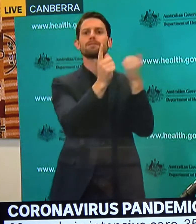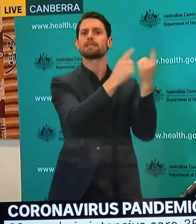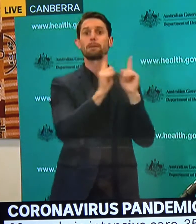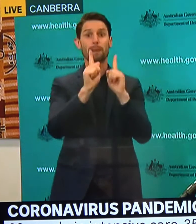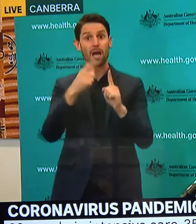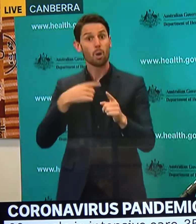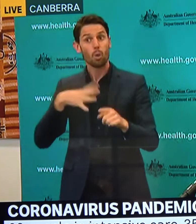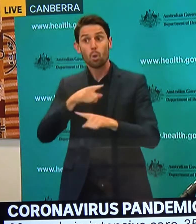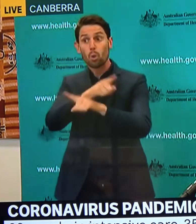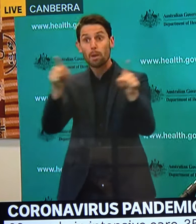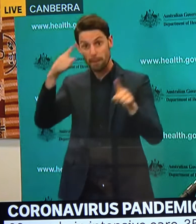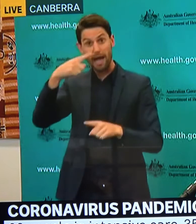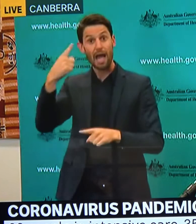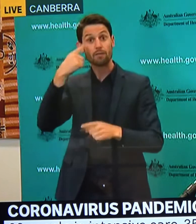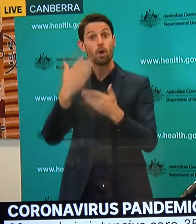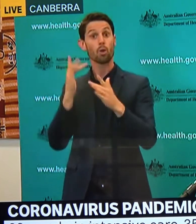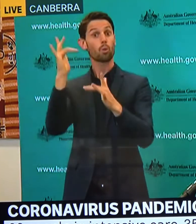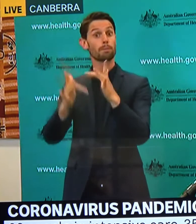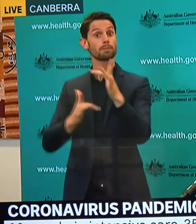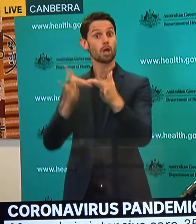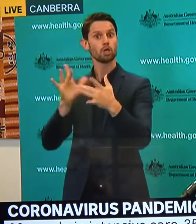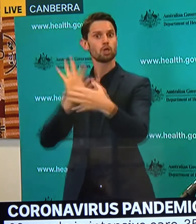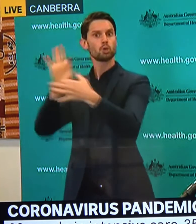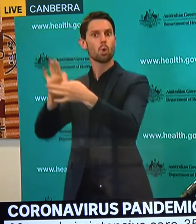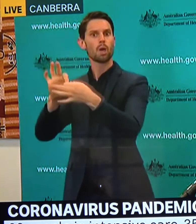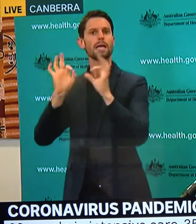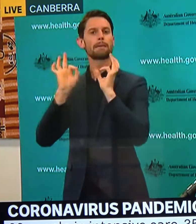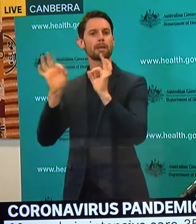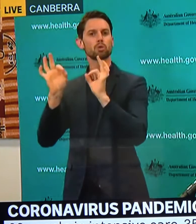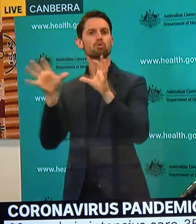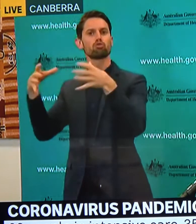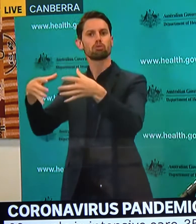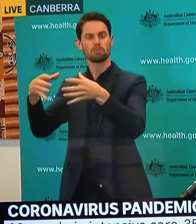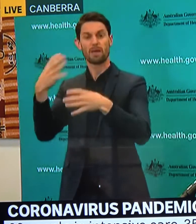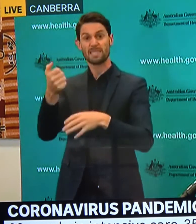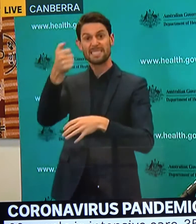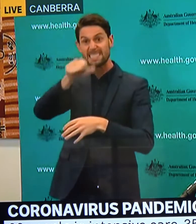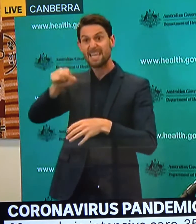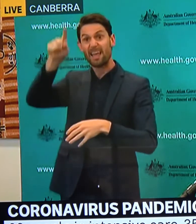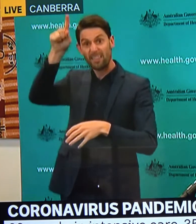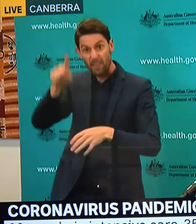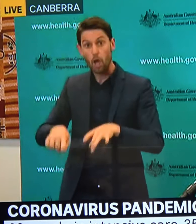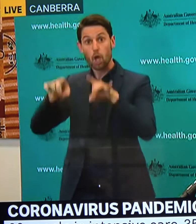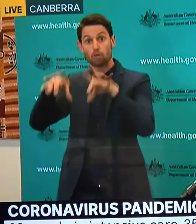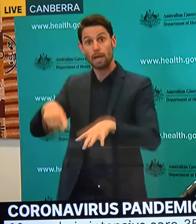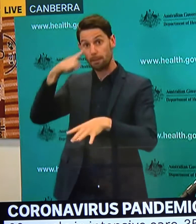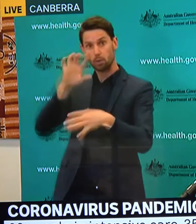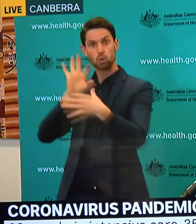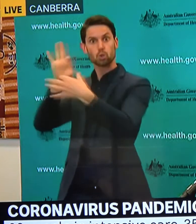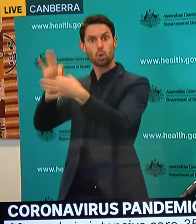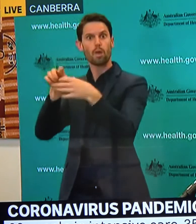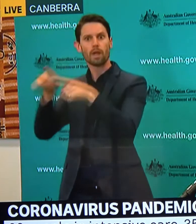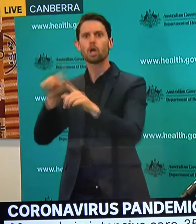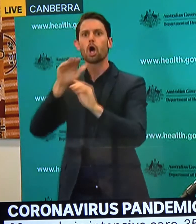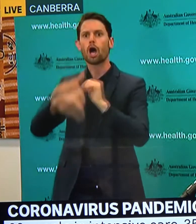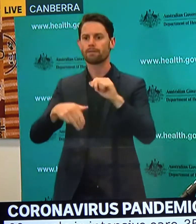joining our flu tracking network. And that is a network of over 60,000 Australians now and 30,000